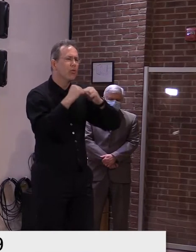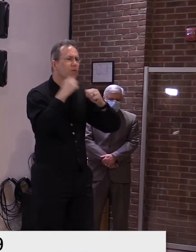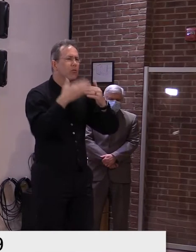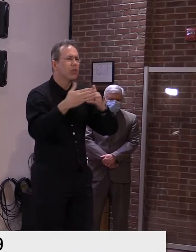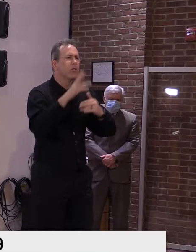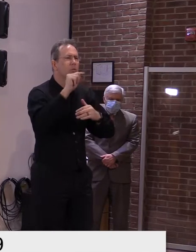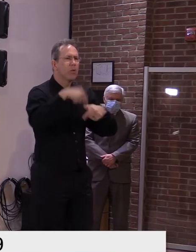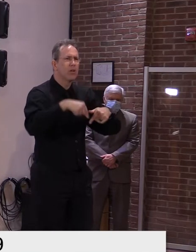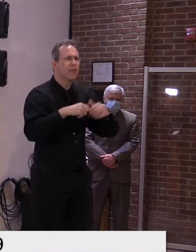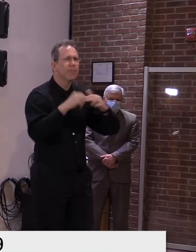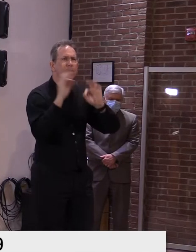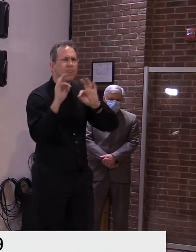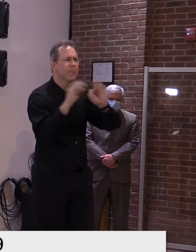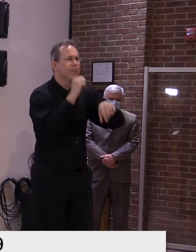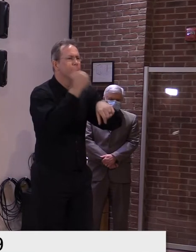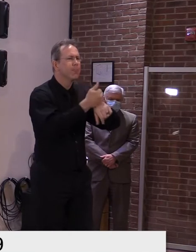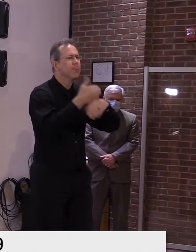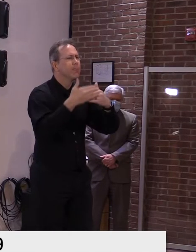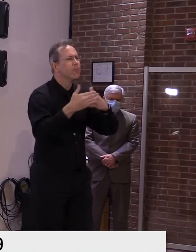Great, thank you.